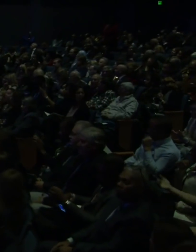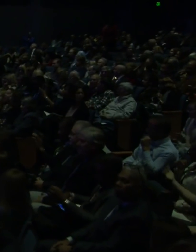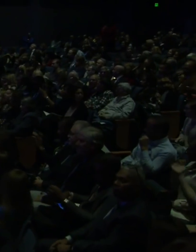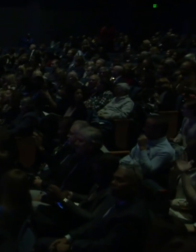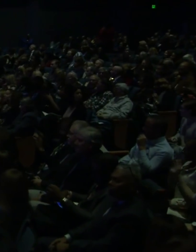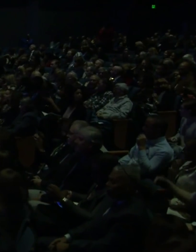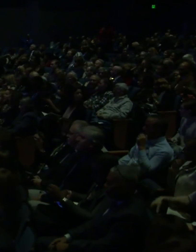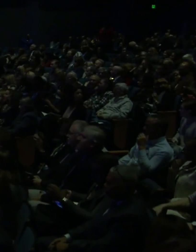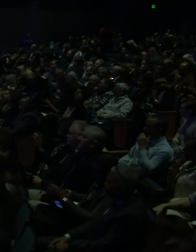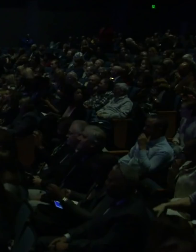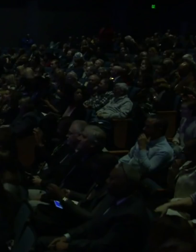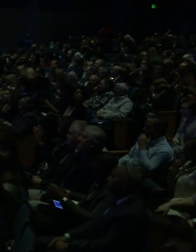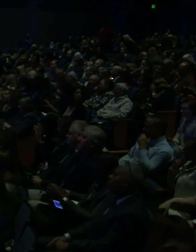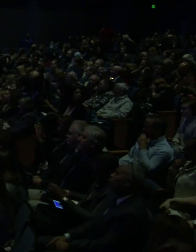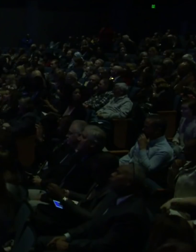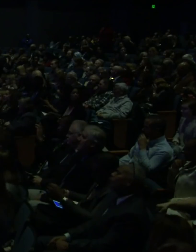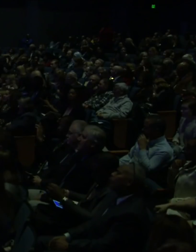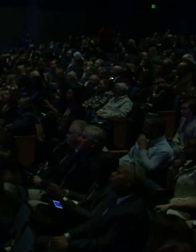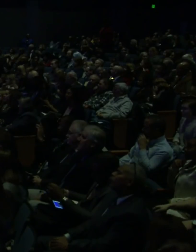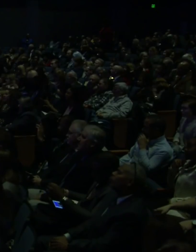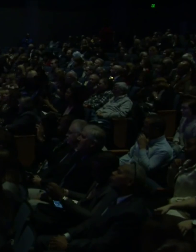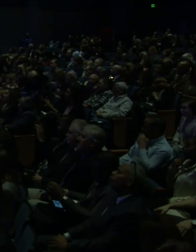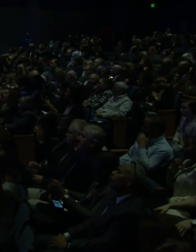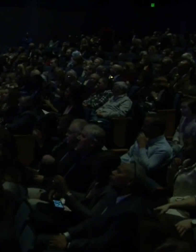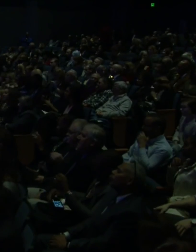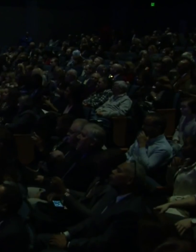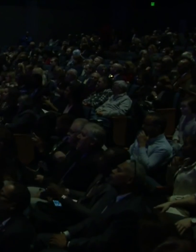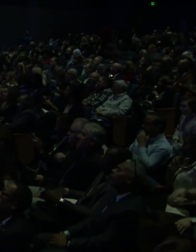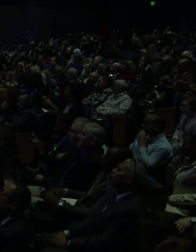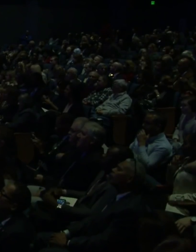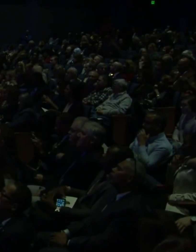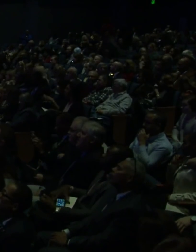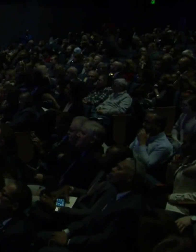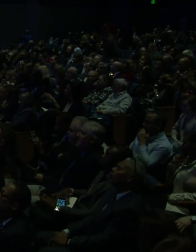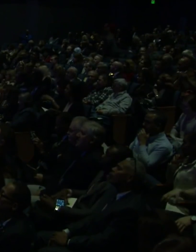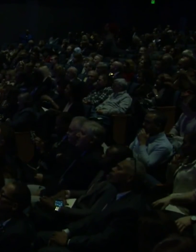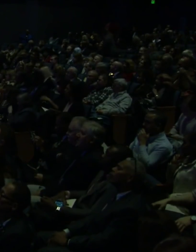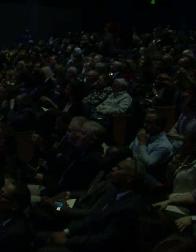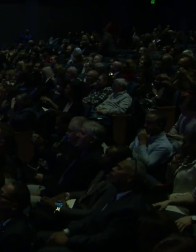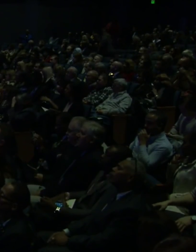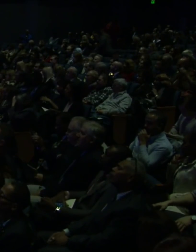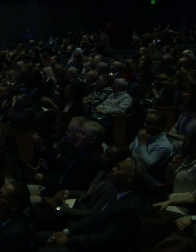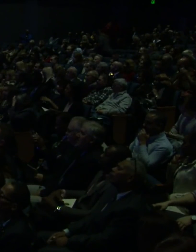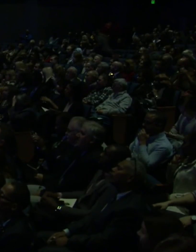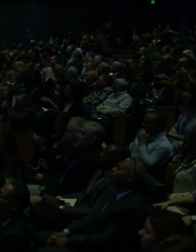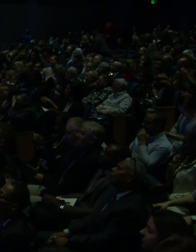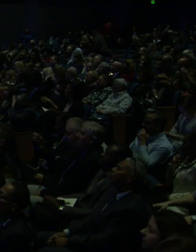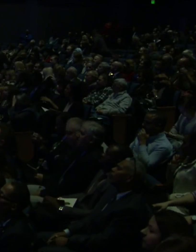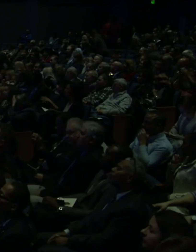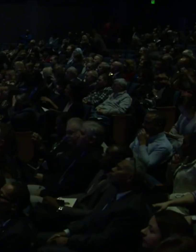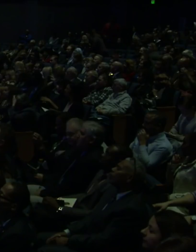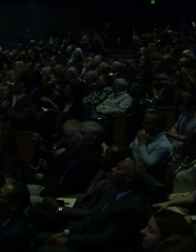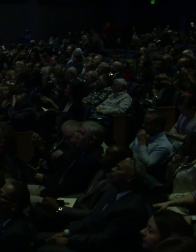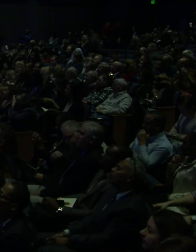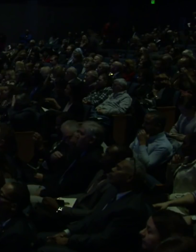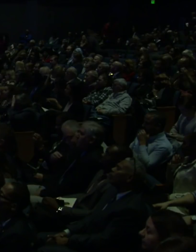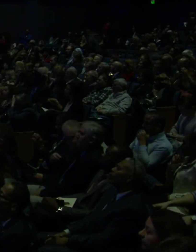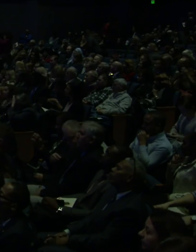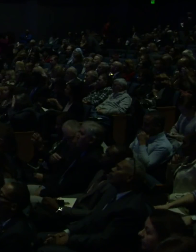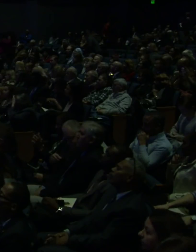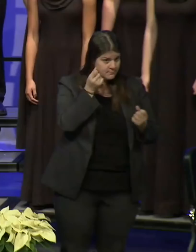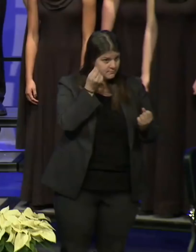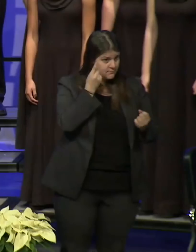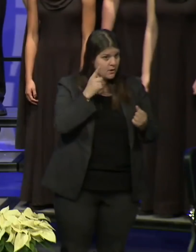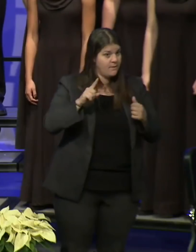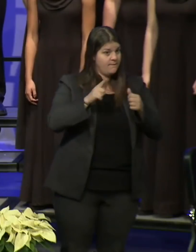And this is a great honor for me. As you know, this year Howard County made history happen in front of our very eyes with the election